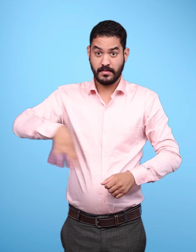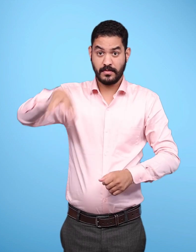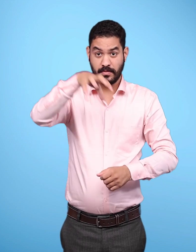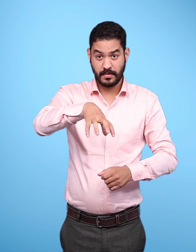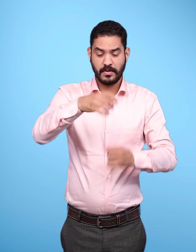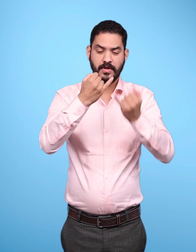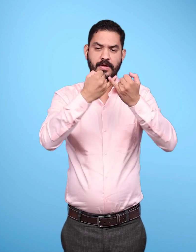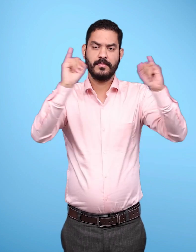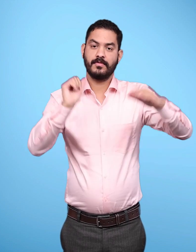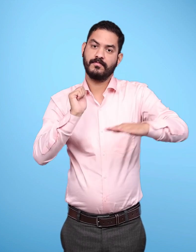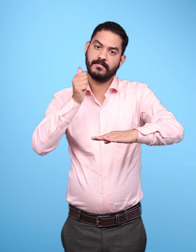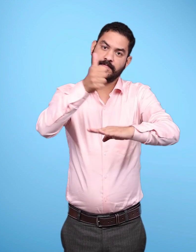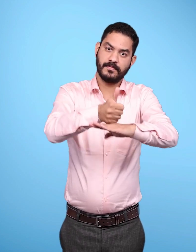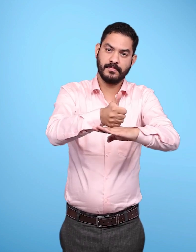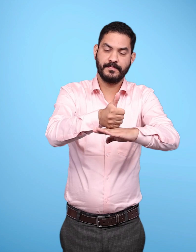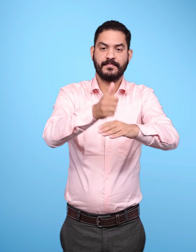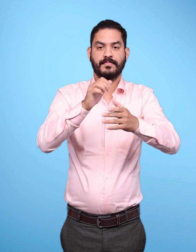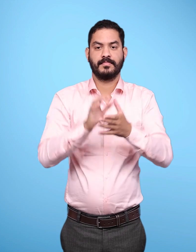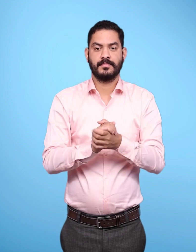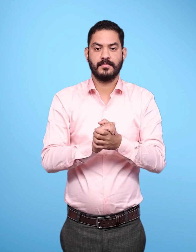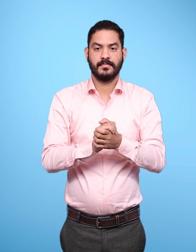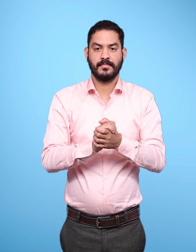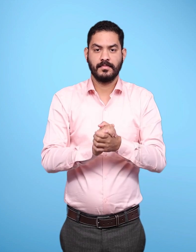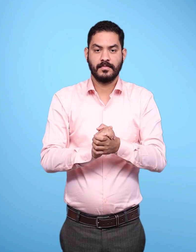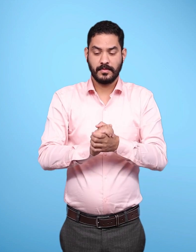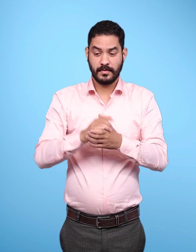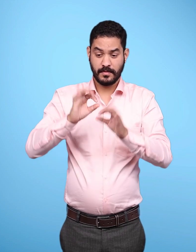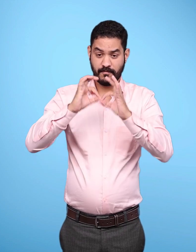enough to set up independent kingdoms.